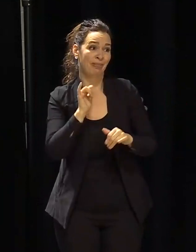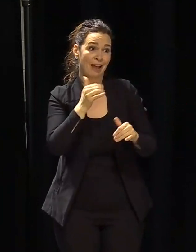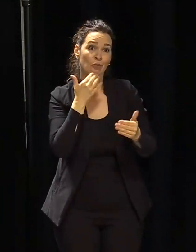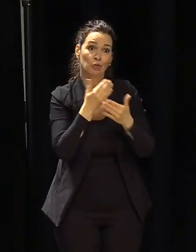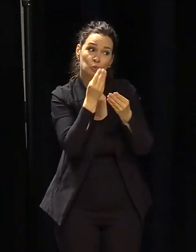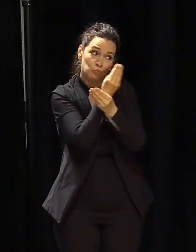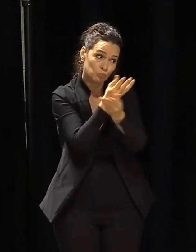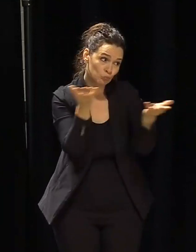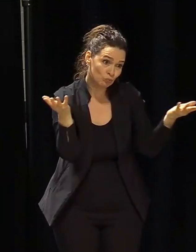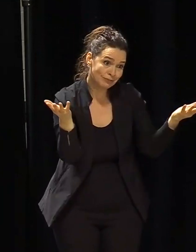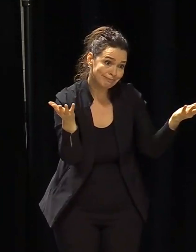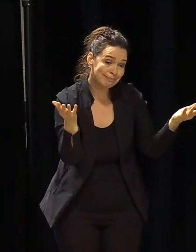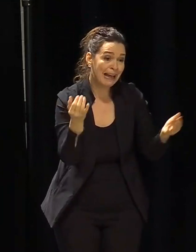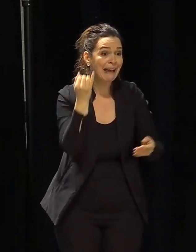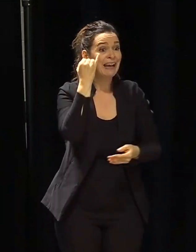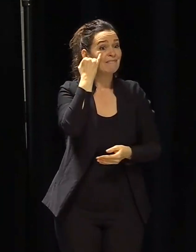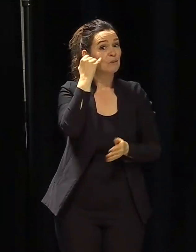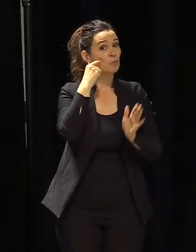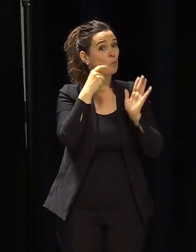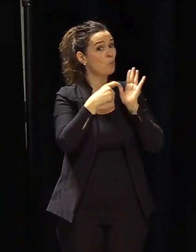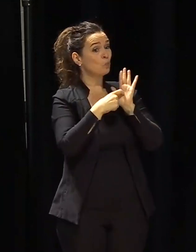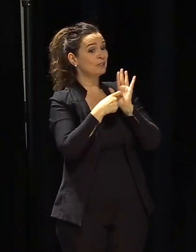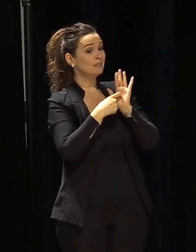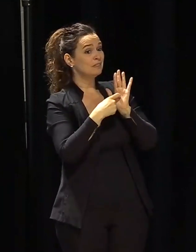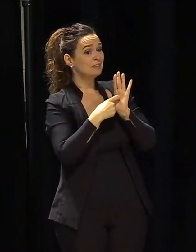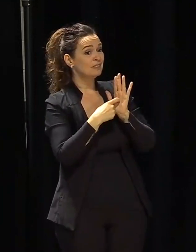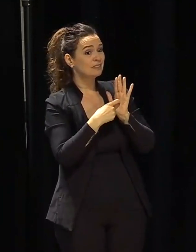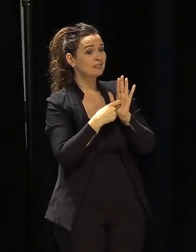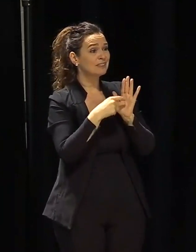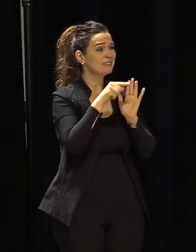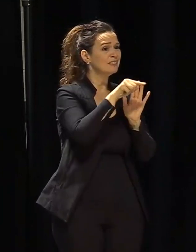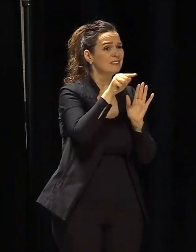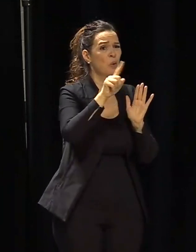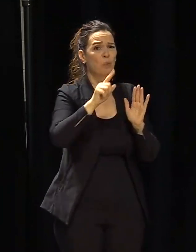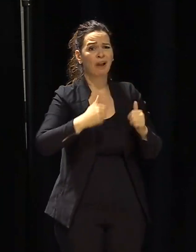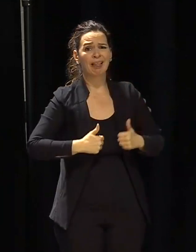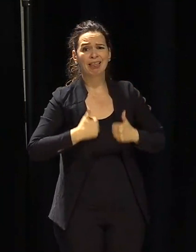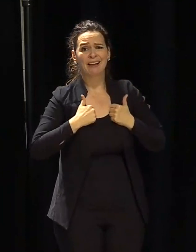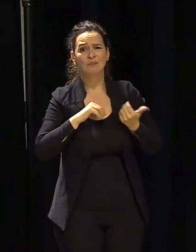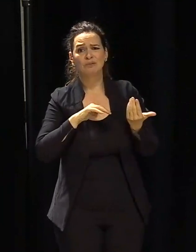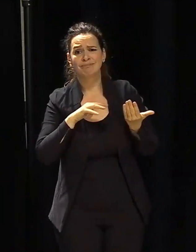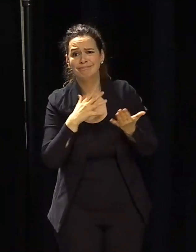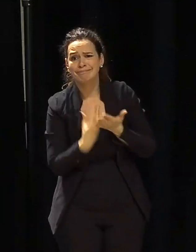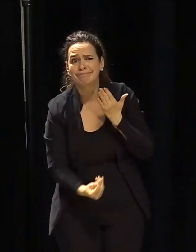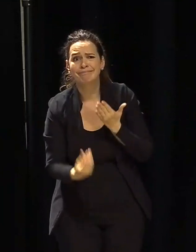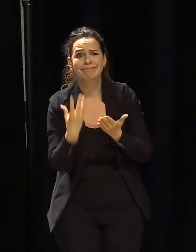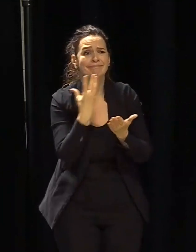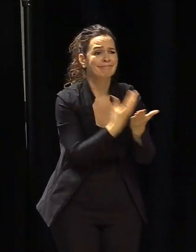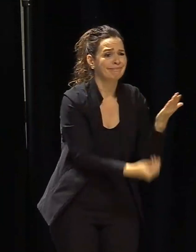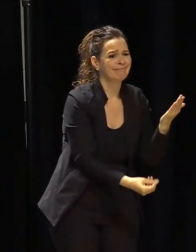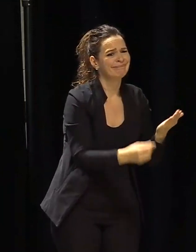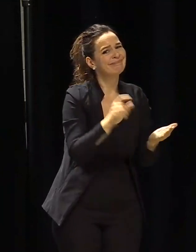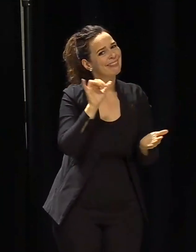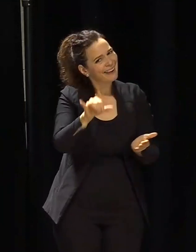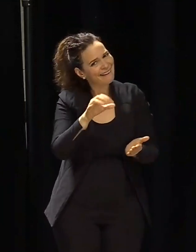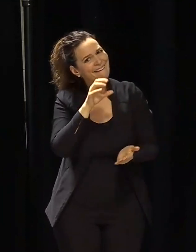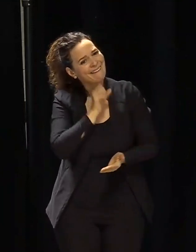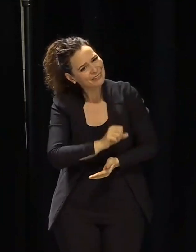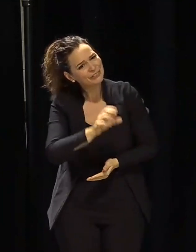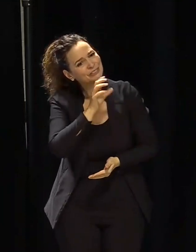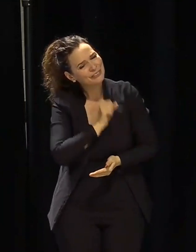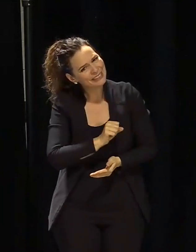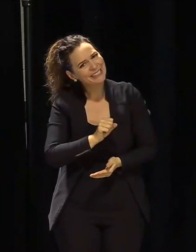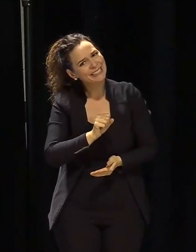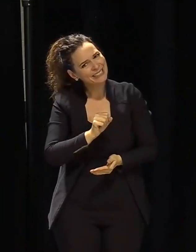of life and you look at what's happening with our increased hospitalizations, many of these folks lived in a